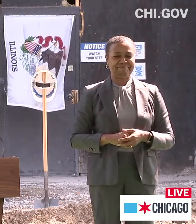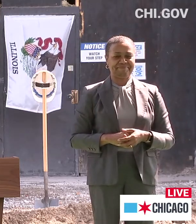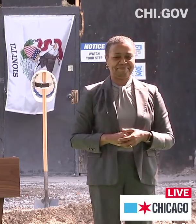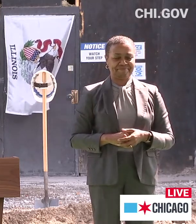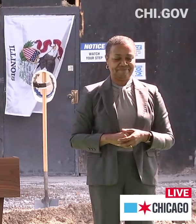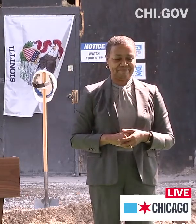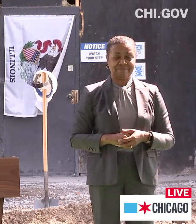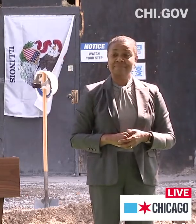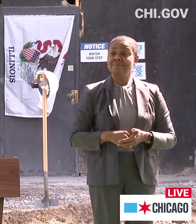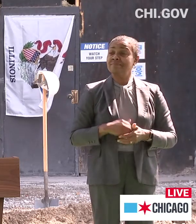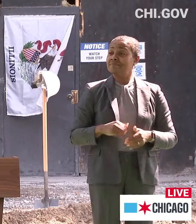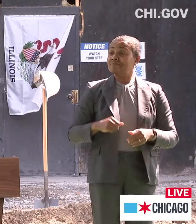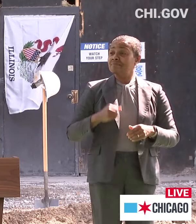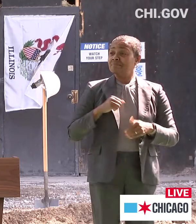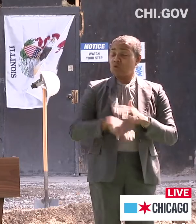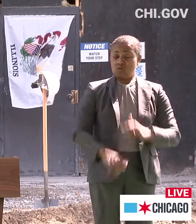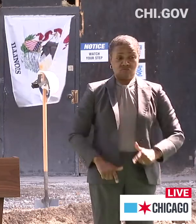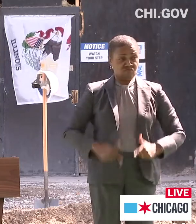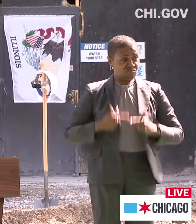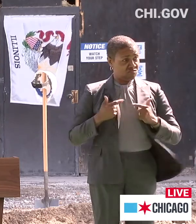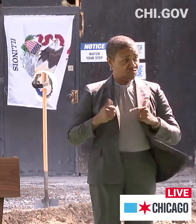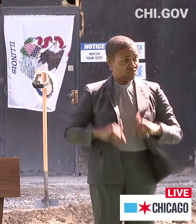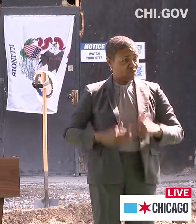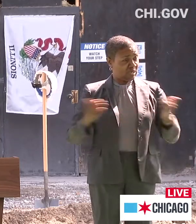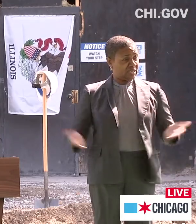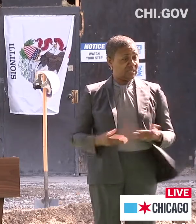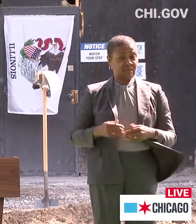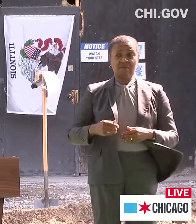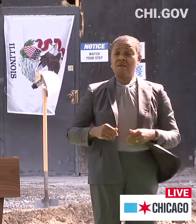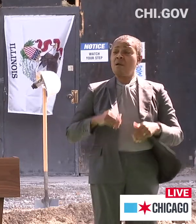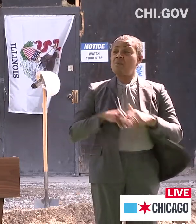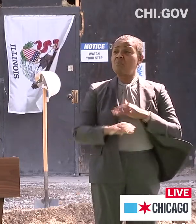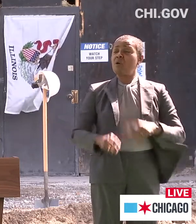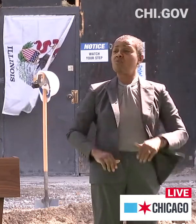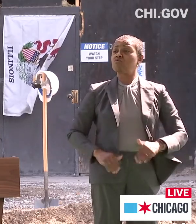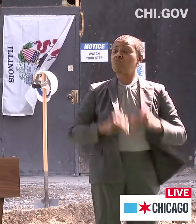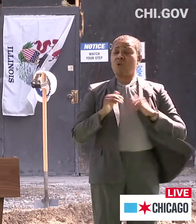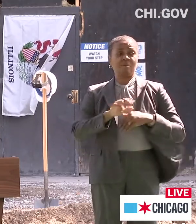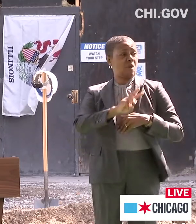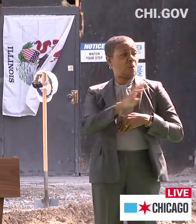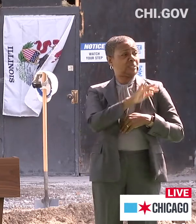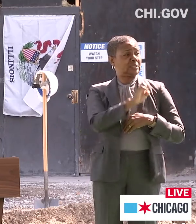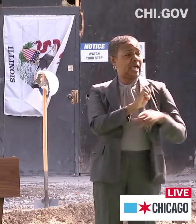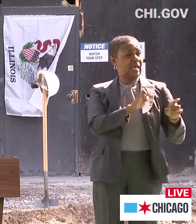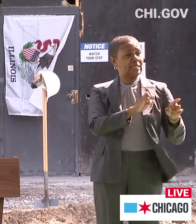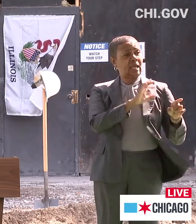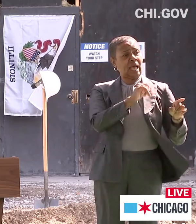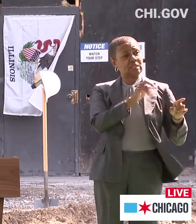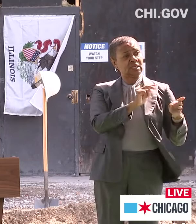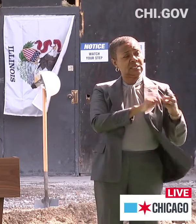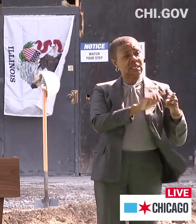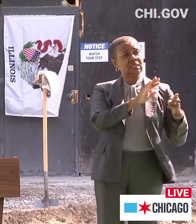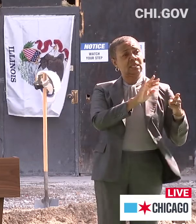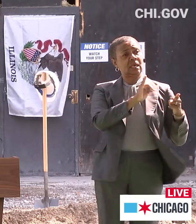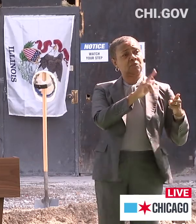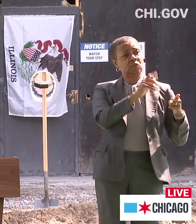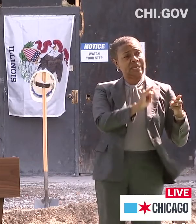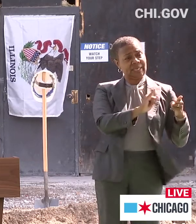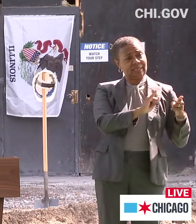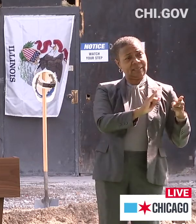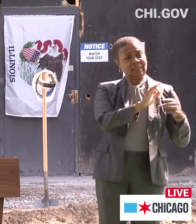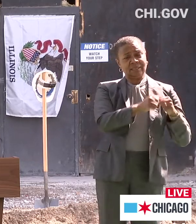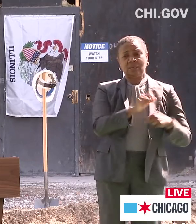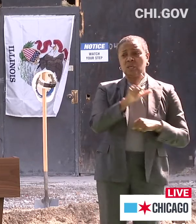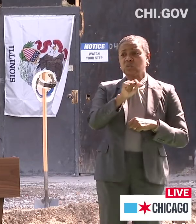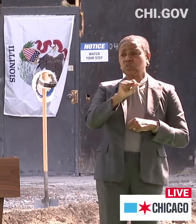I'm a lifelong Chicagoan. I grew up on the west side of town in the Austin and Cabrini Green communities. And in 2009, I